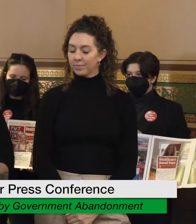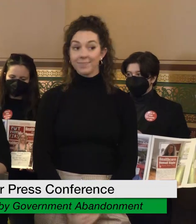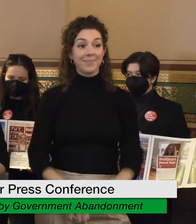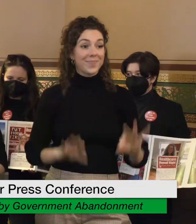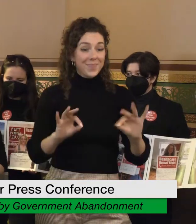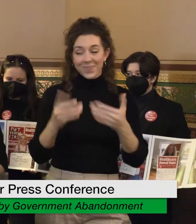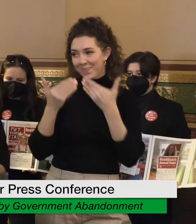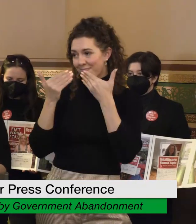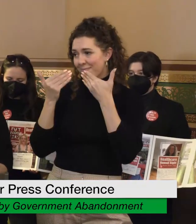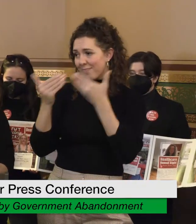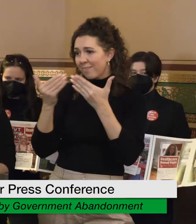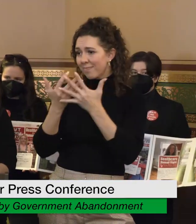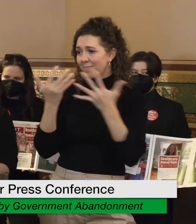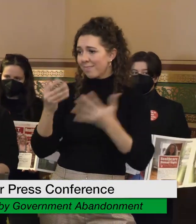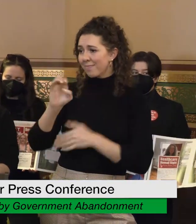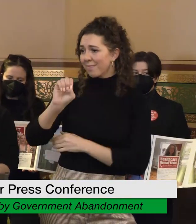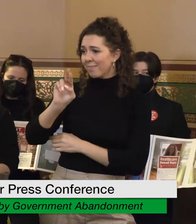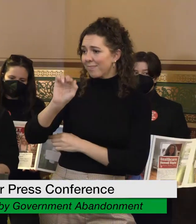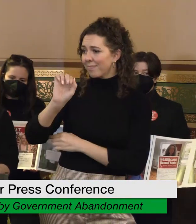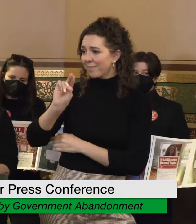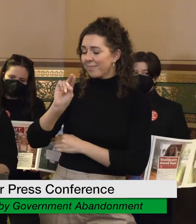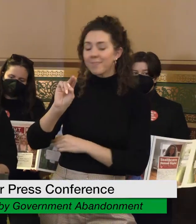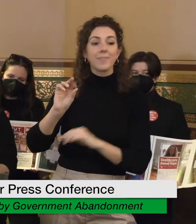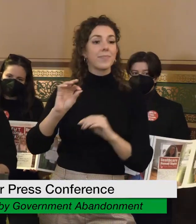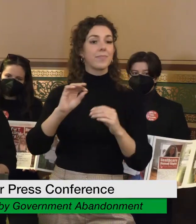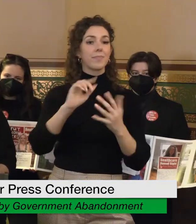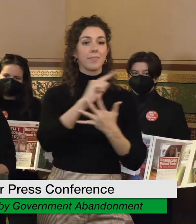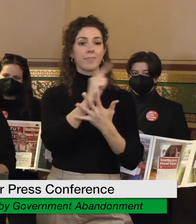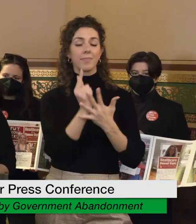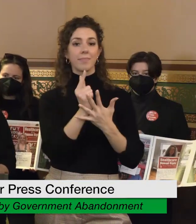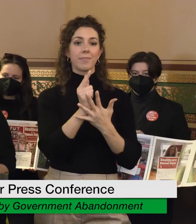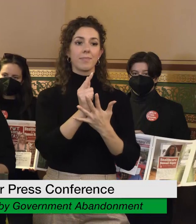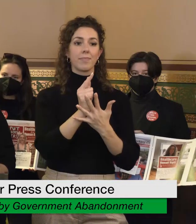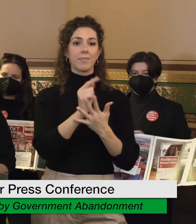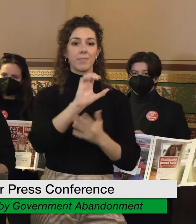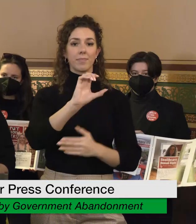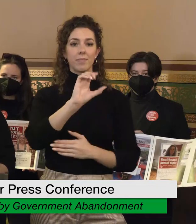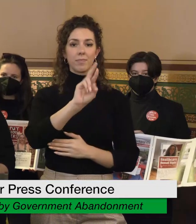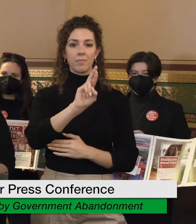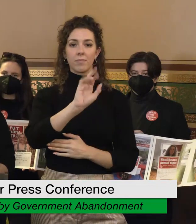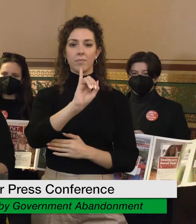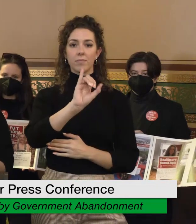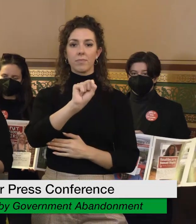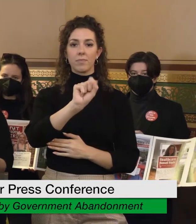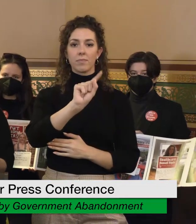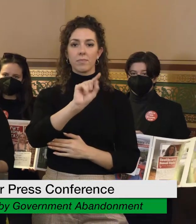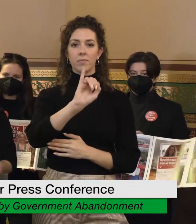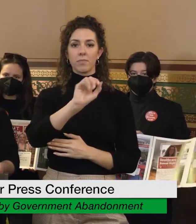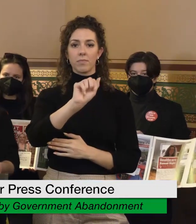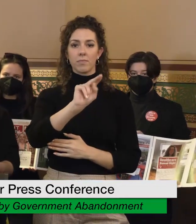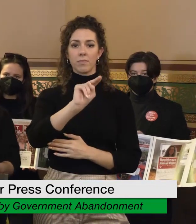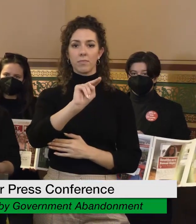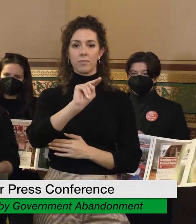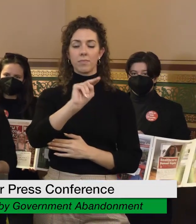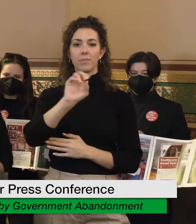All right, thank you so much, Erin. Next, we have Christian Santos of Migrant Justice.